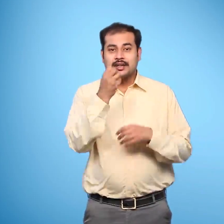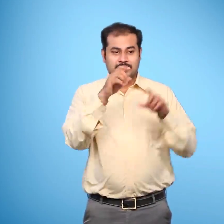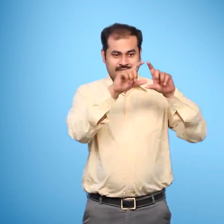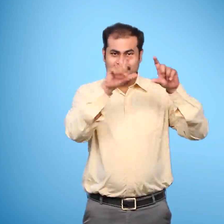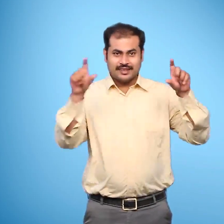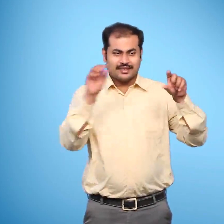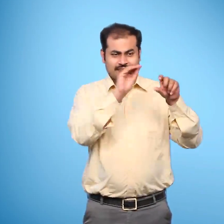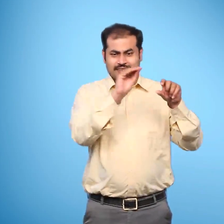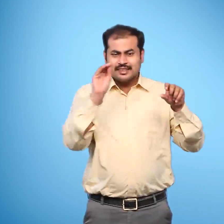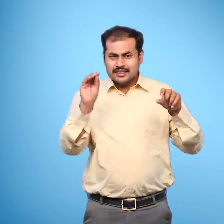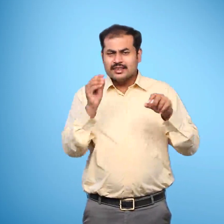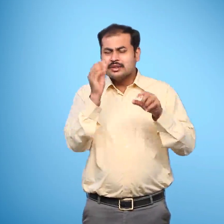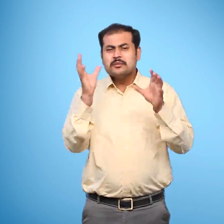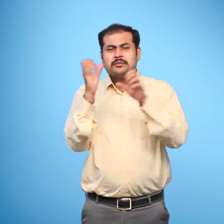Write the missing points.